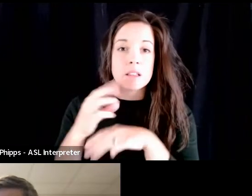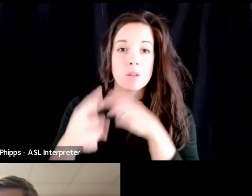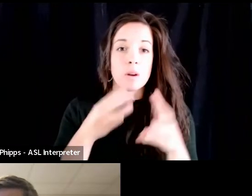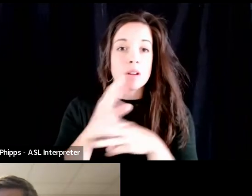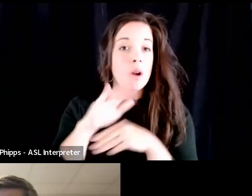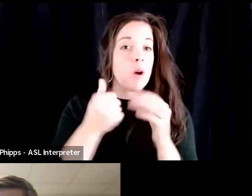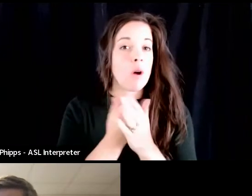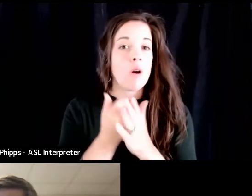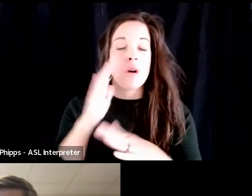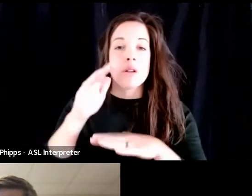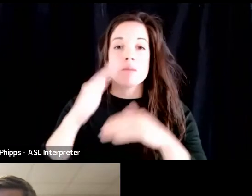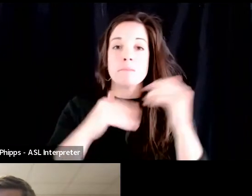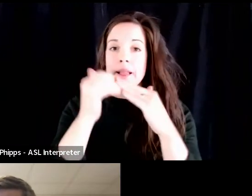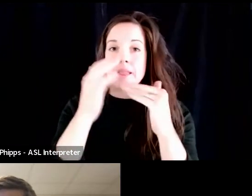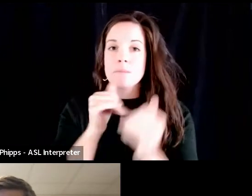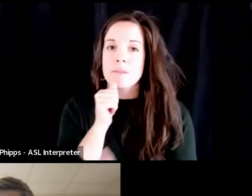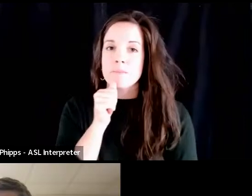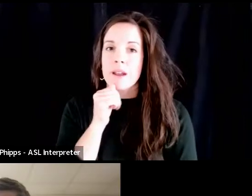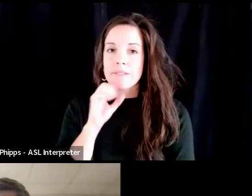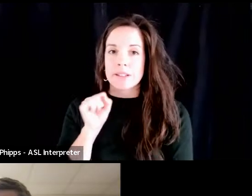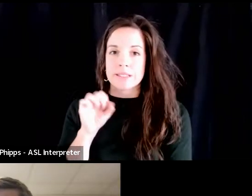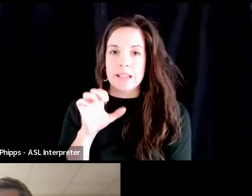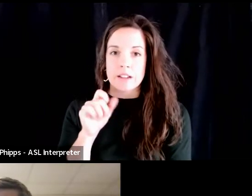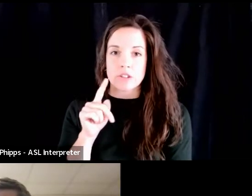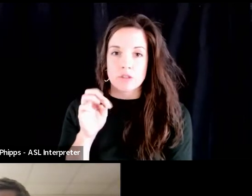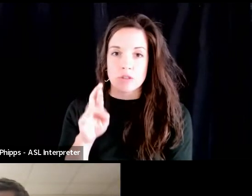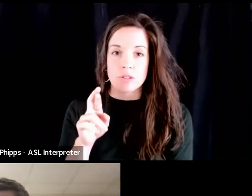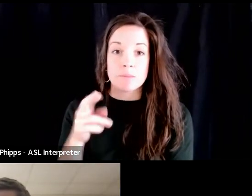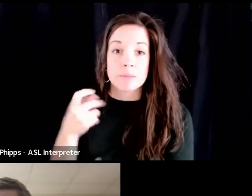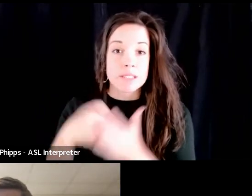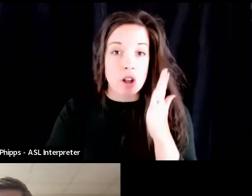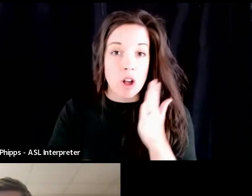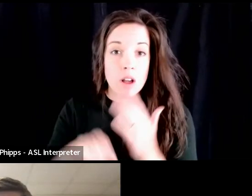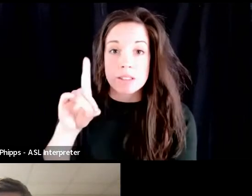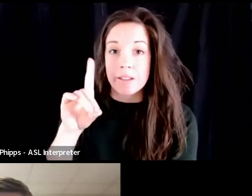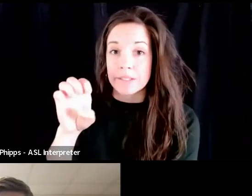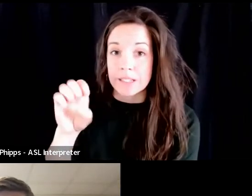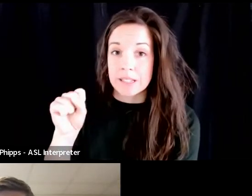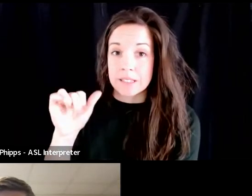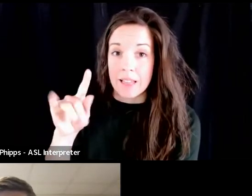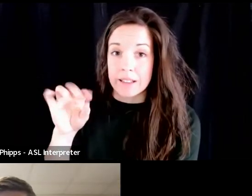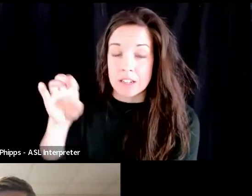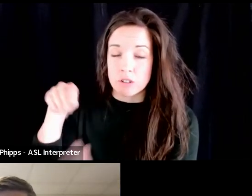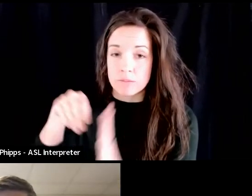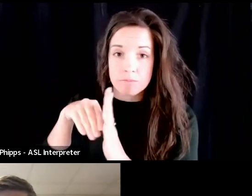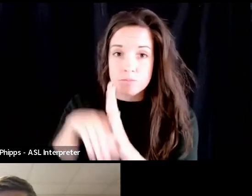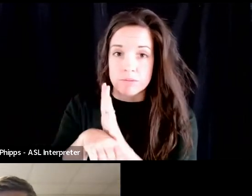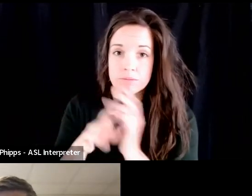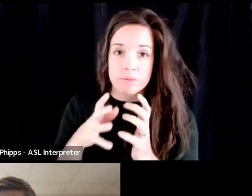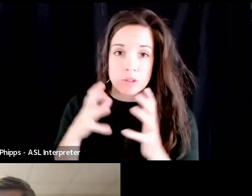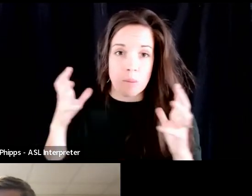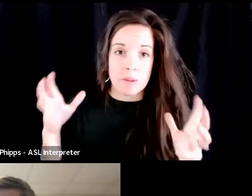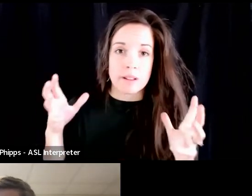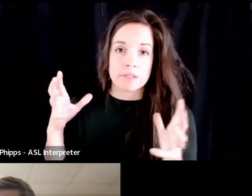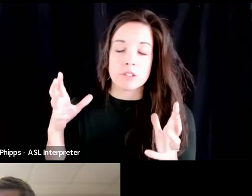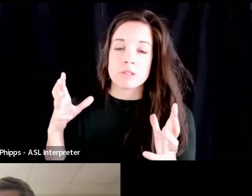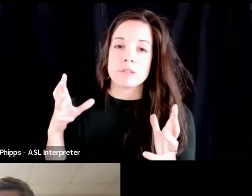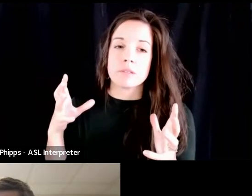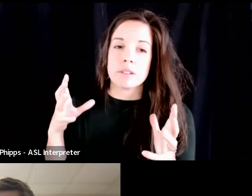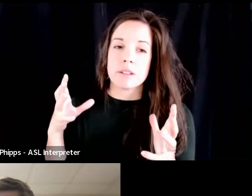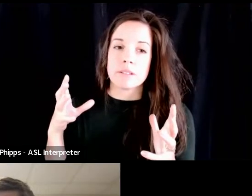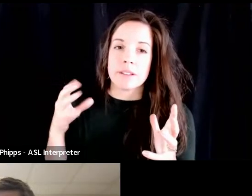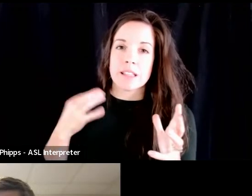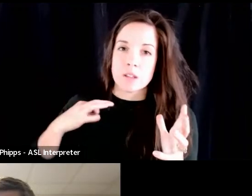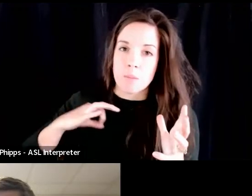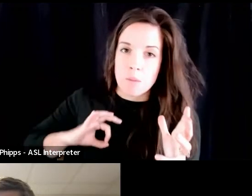sector. And that's because the cost of desalination has plummeted to such a degree that it's a